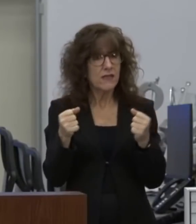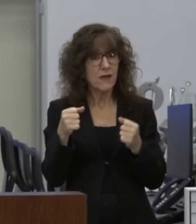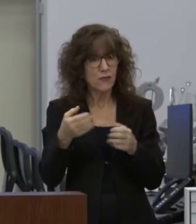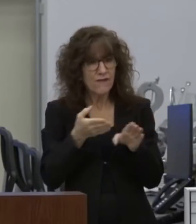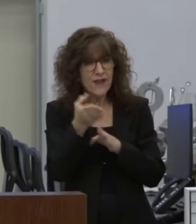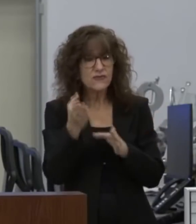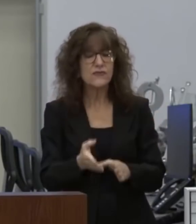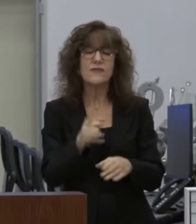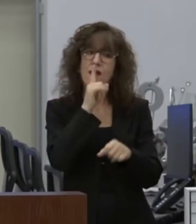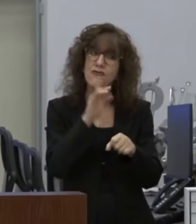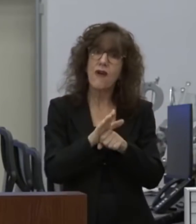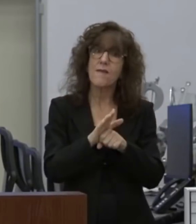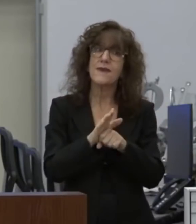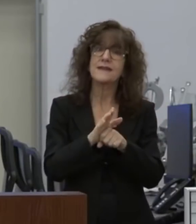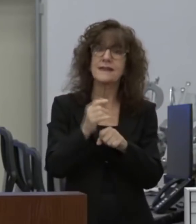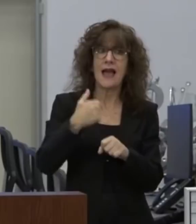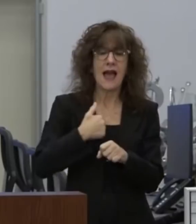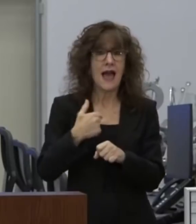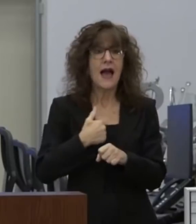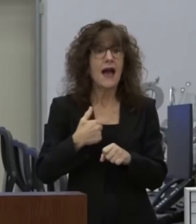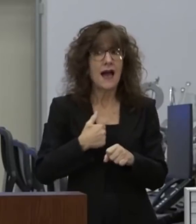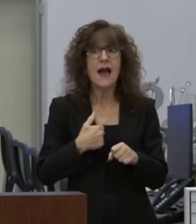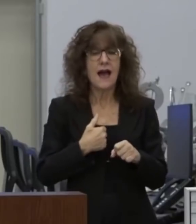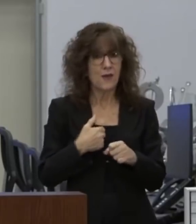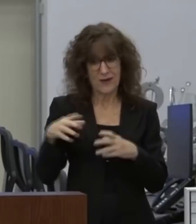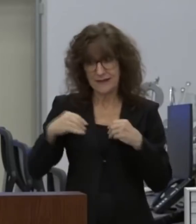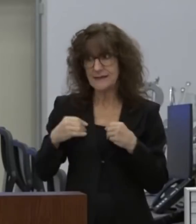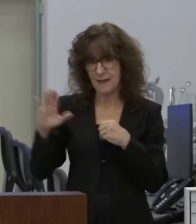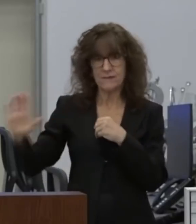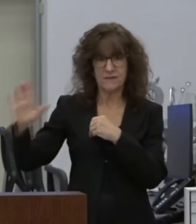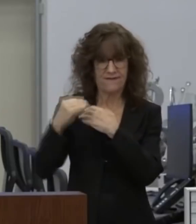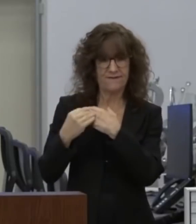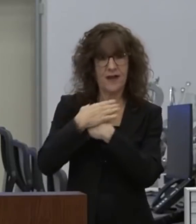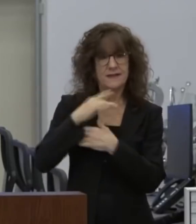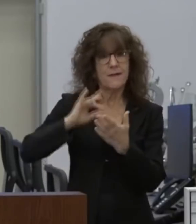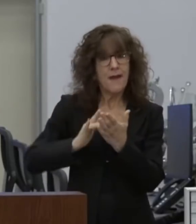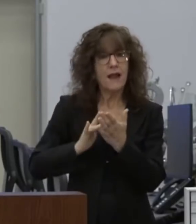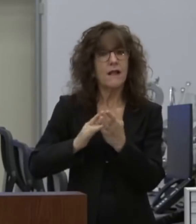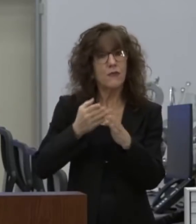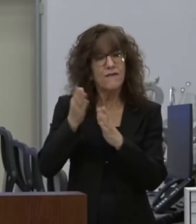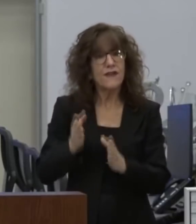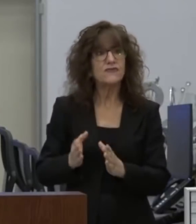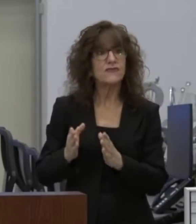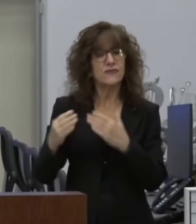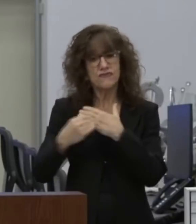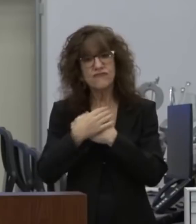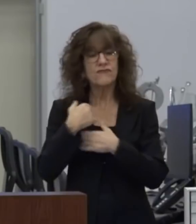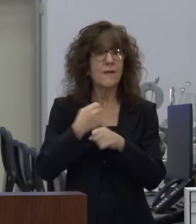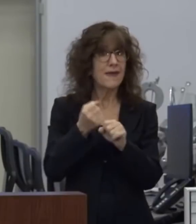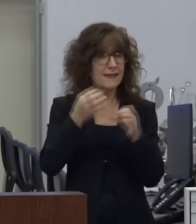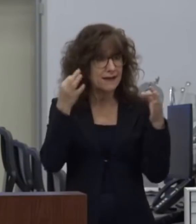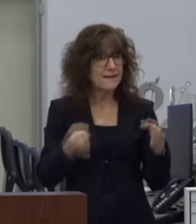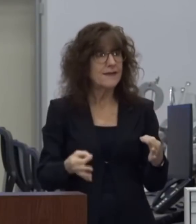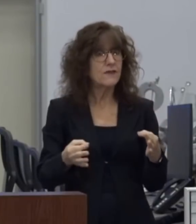at every step of the way I would receive and accept advice from medical professionals and from scientists, and that I would make the decisions that